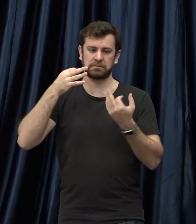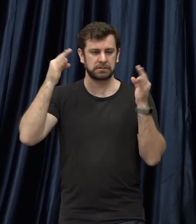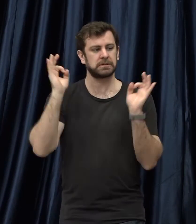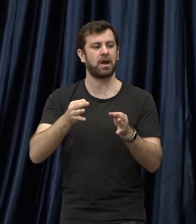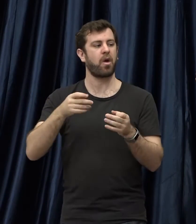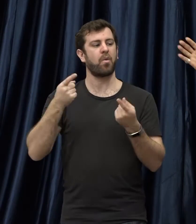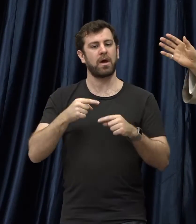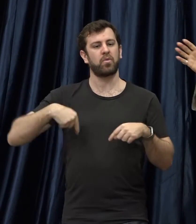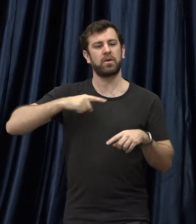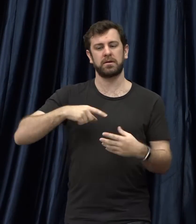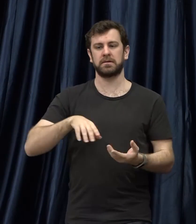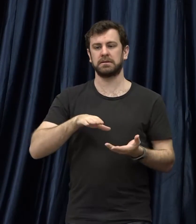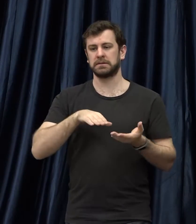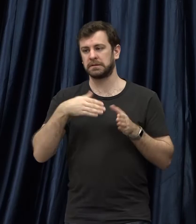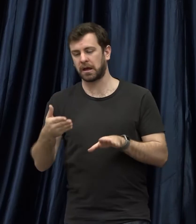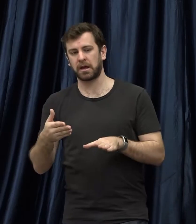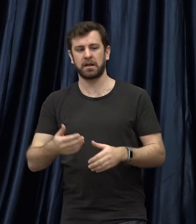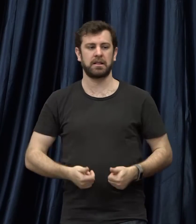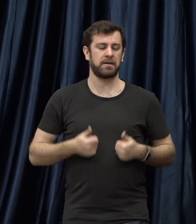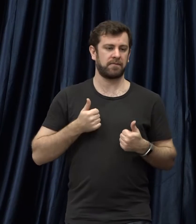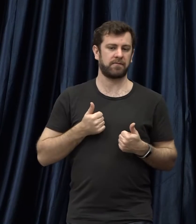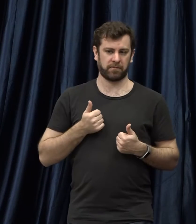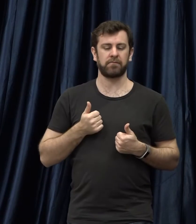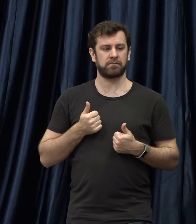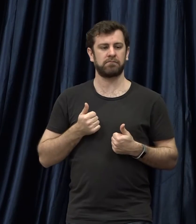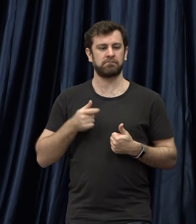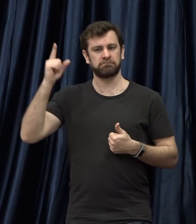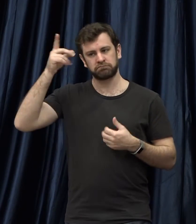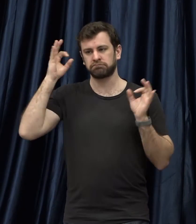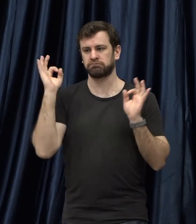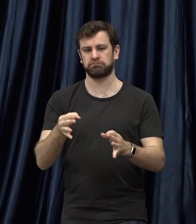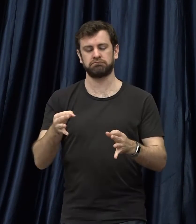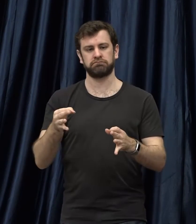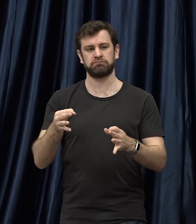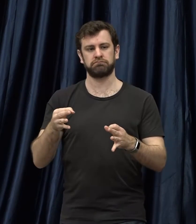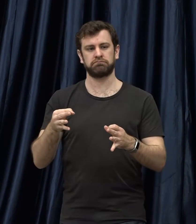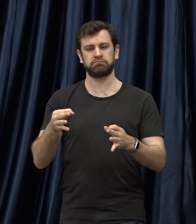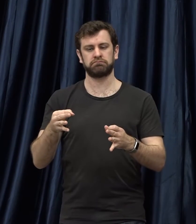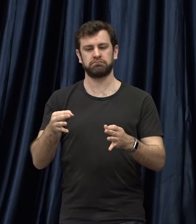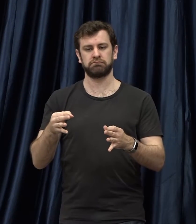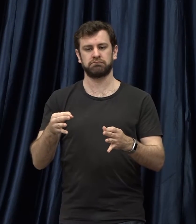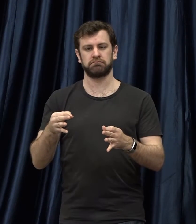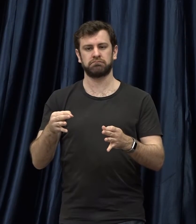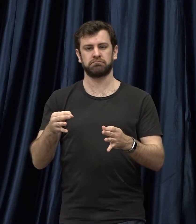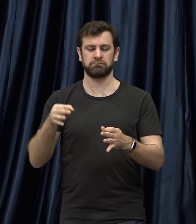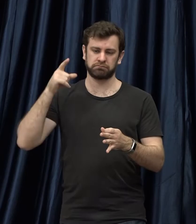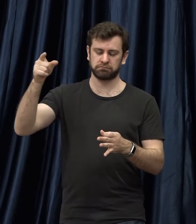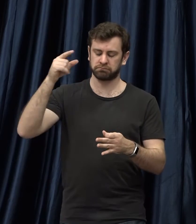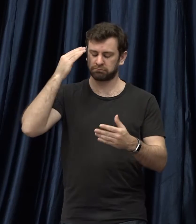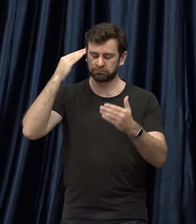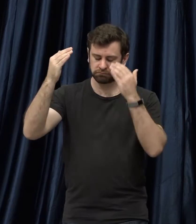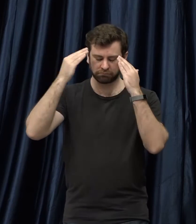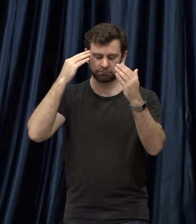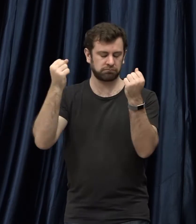we live and when we pass through. Allah subhanahu wa ta'ala, having knowledge over all things,